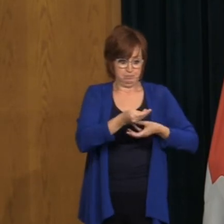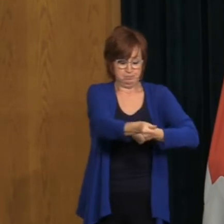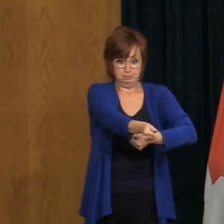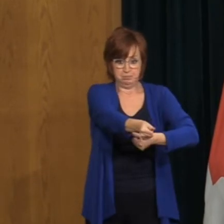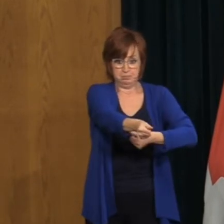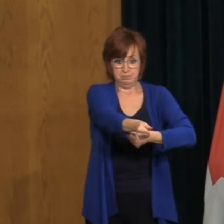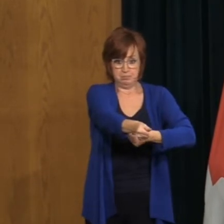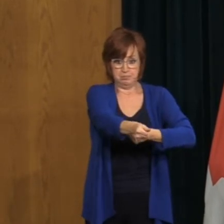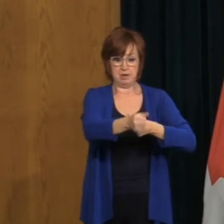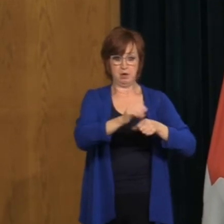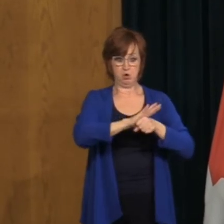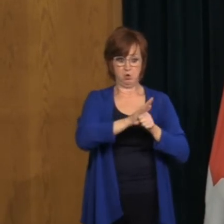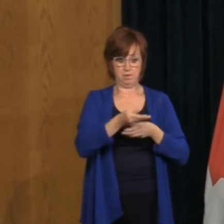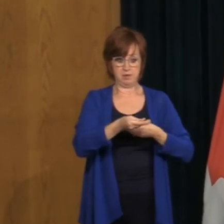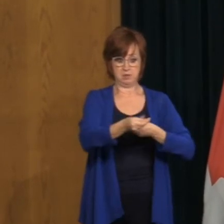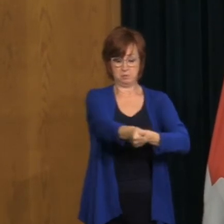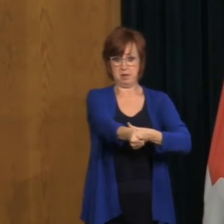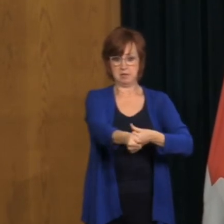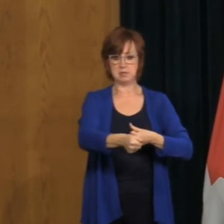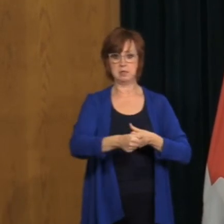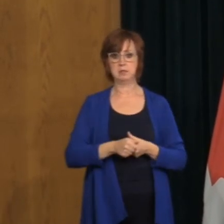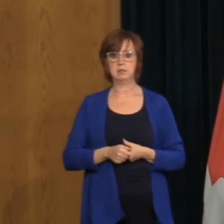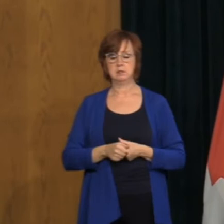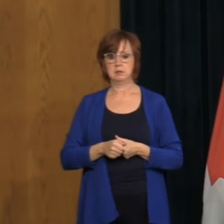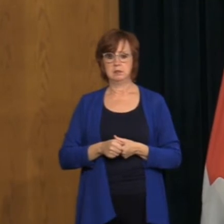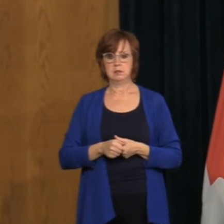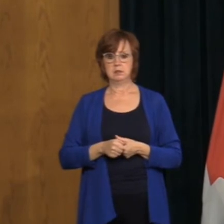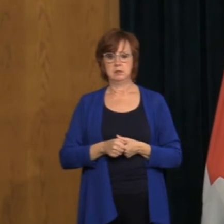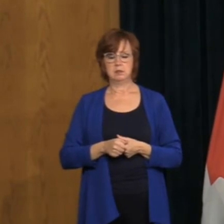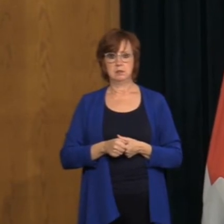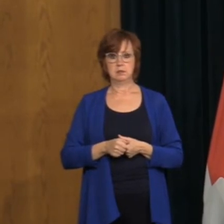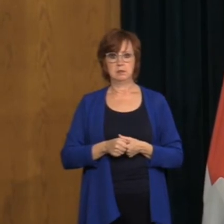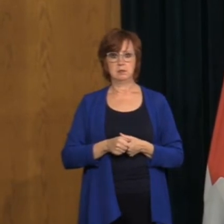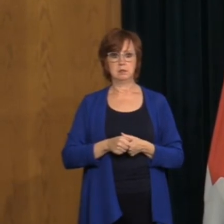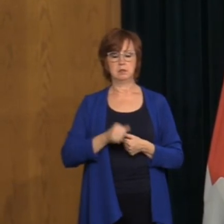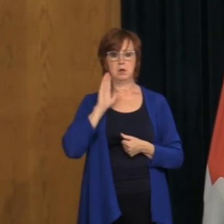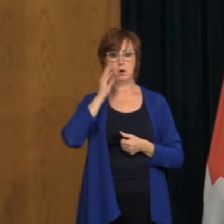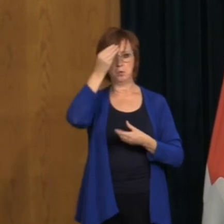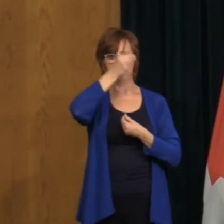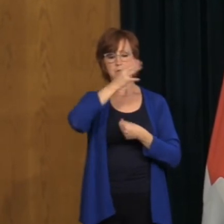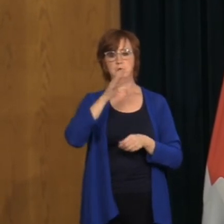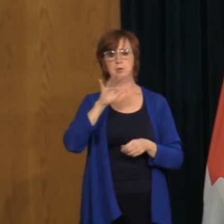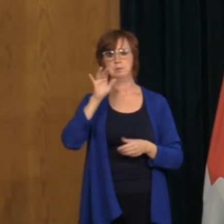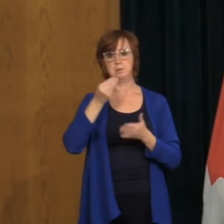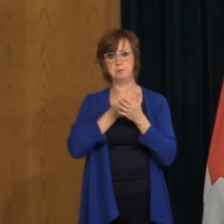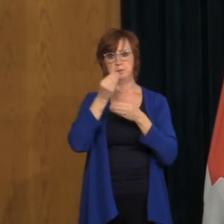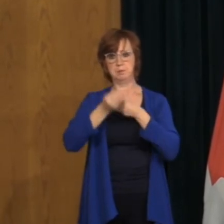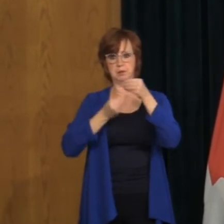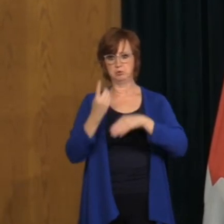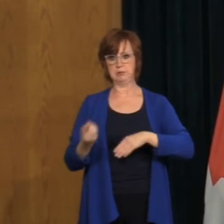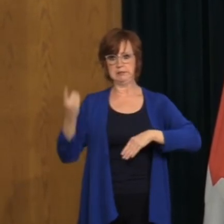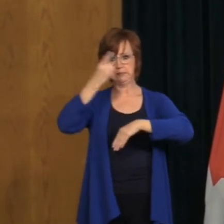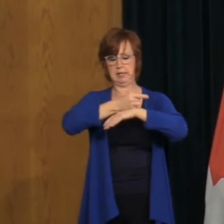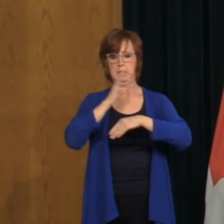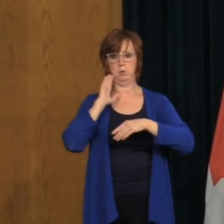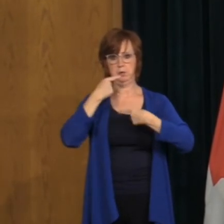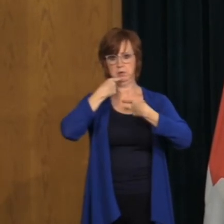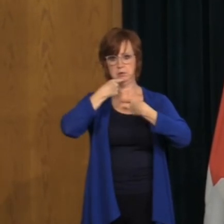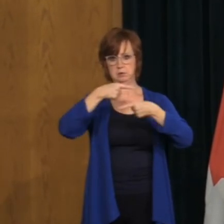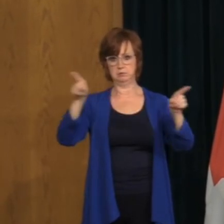the actual direct costs, if you will become somewhat evident on budget day. We've had, for example, the